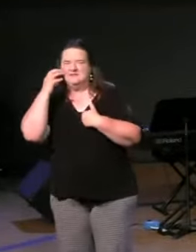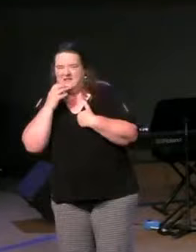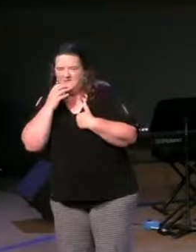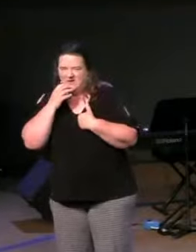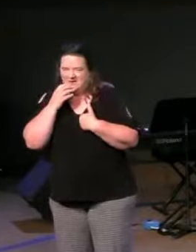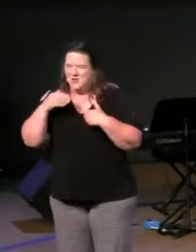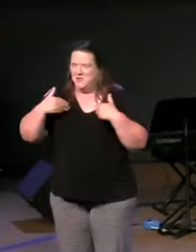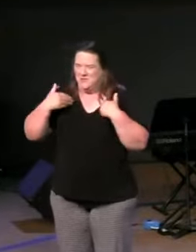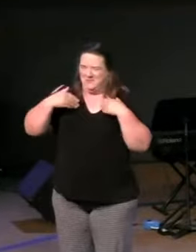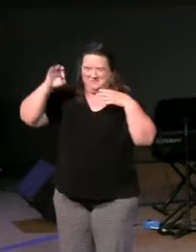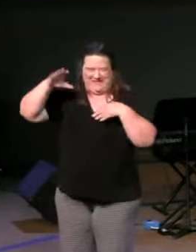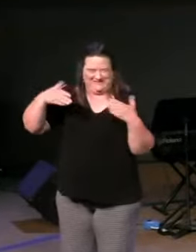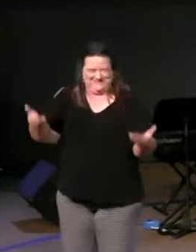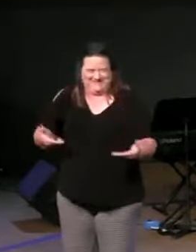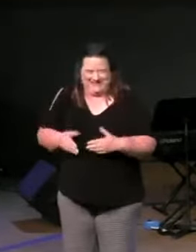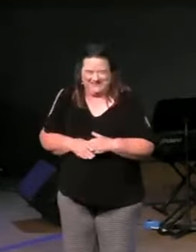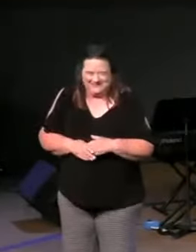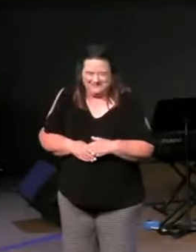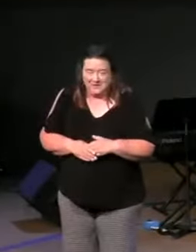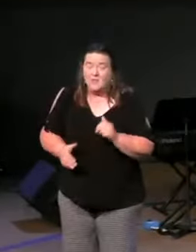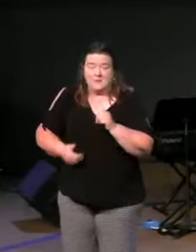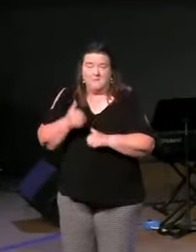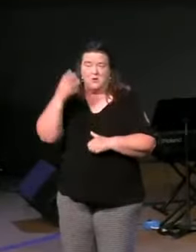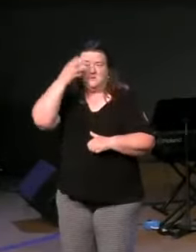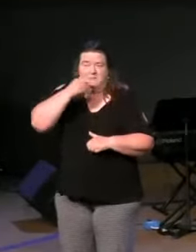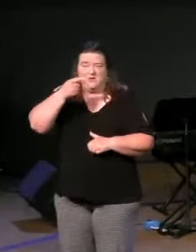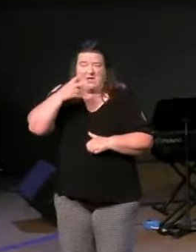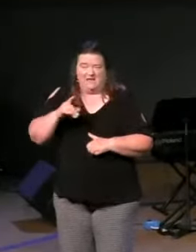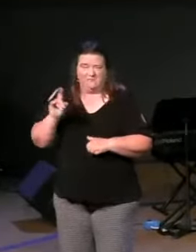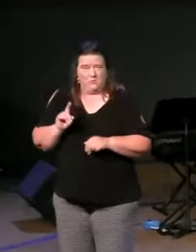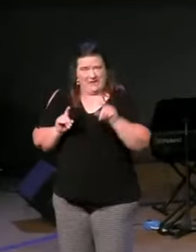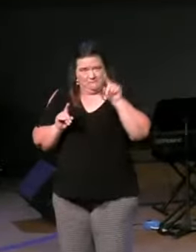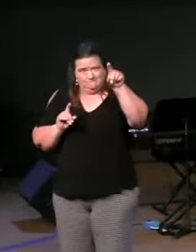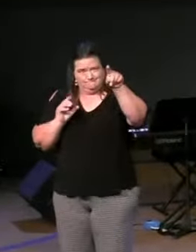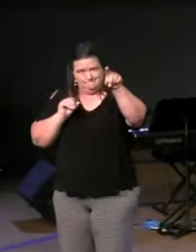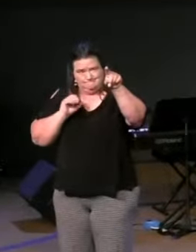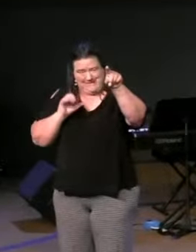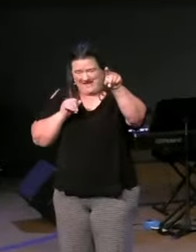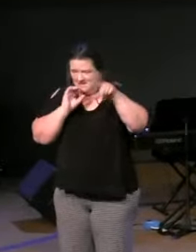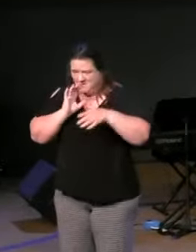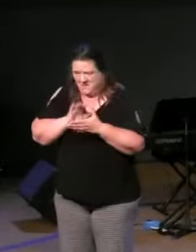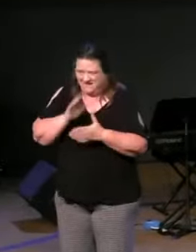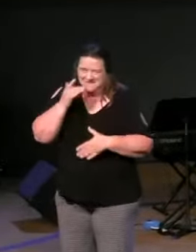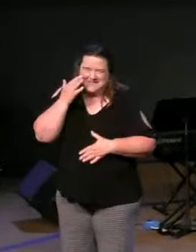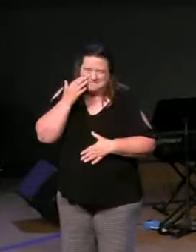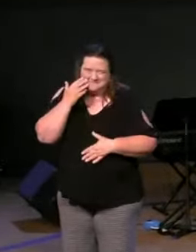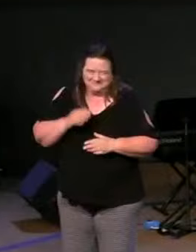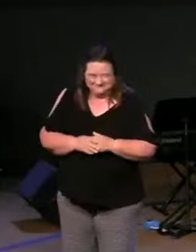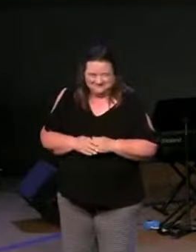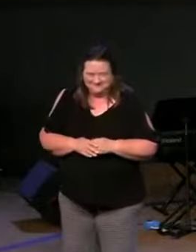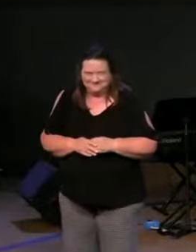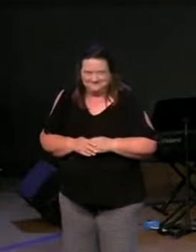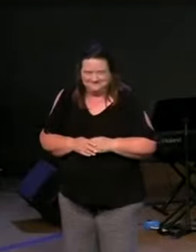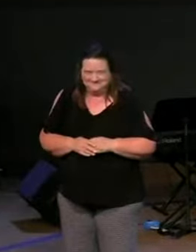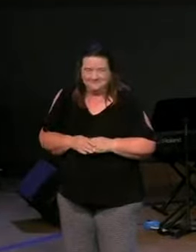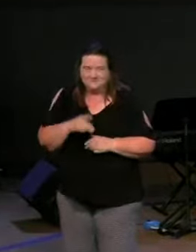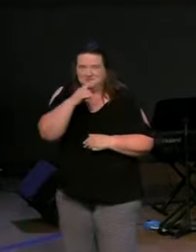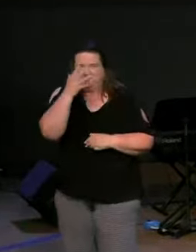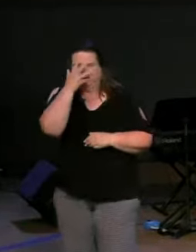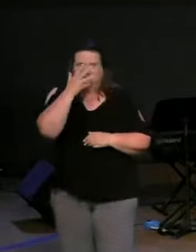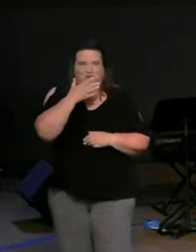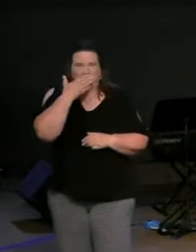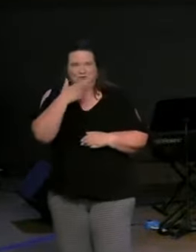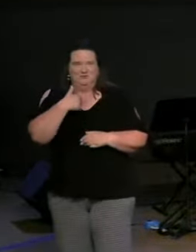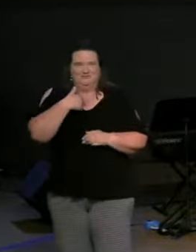OCFA. The most beautiful half is my amazing wife, Pastor Sabs. She's making me look good up